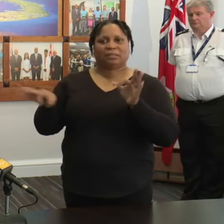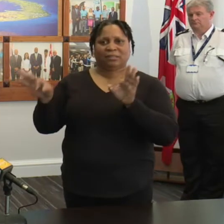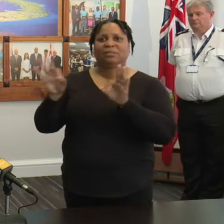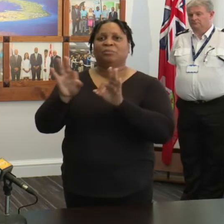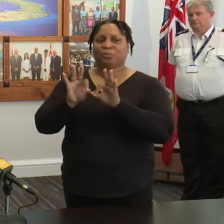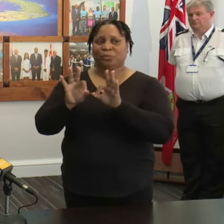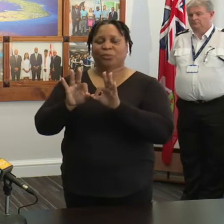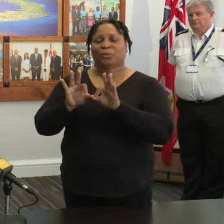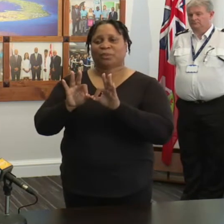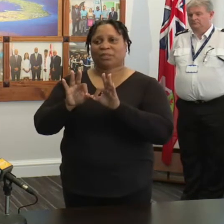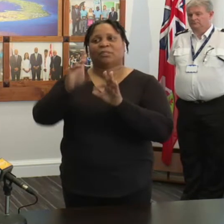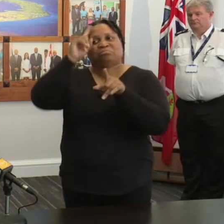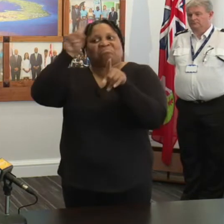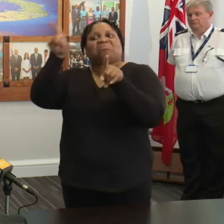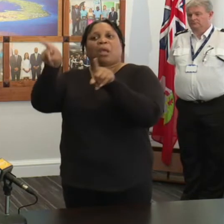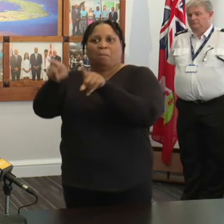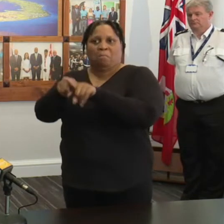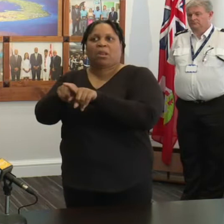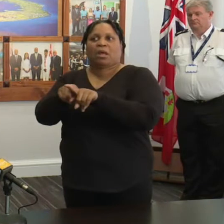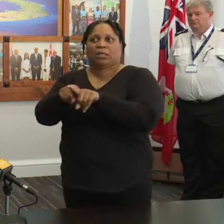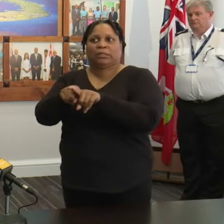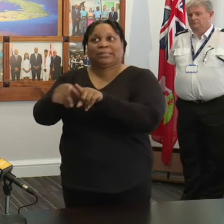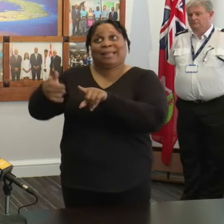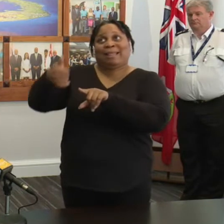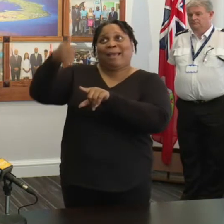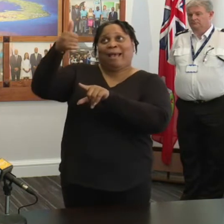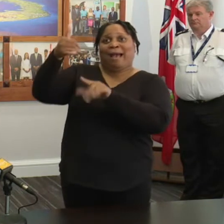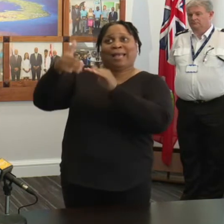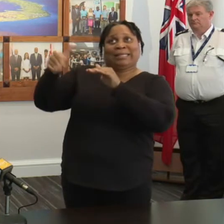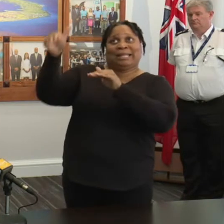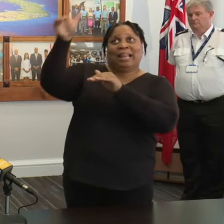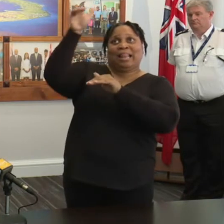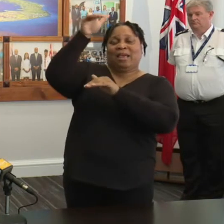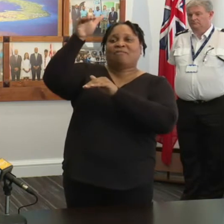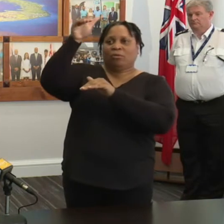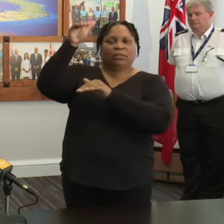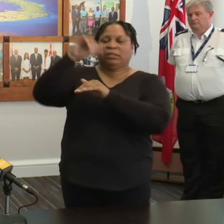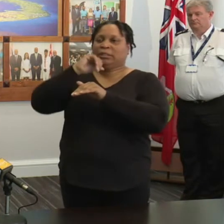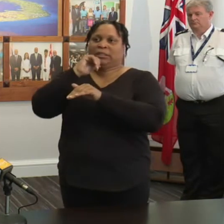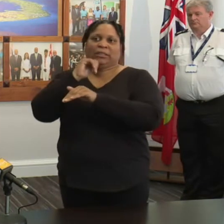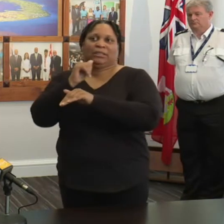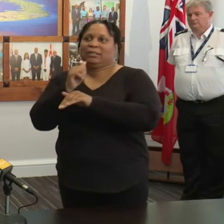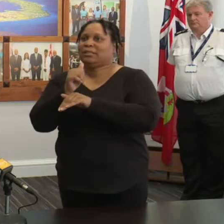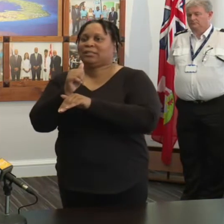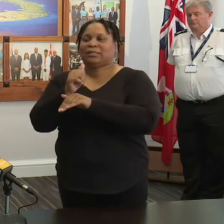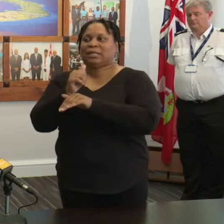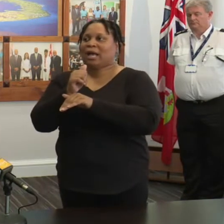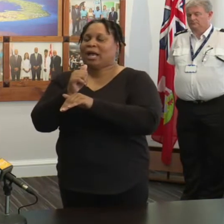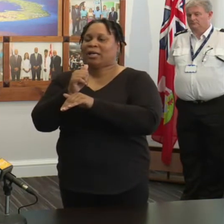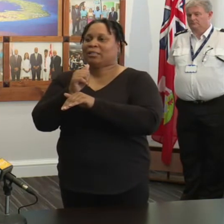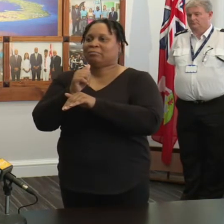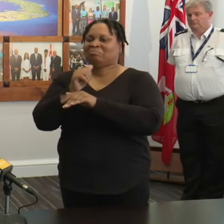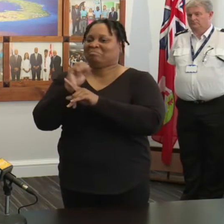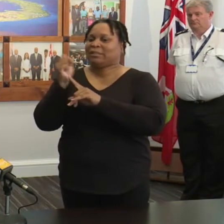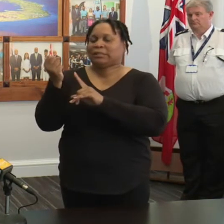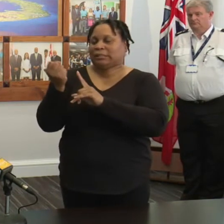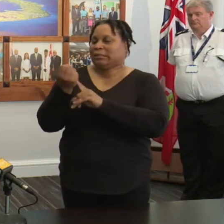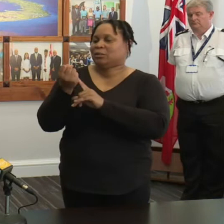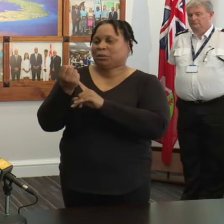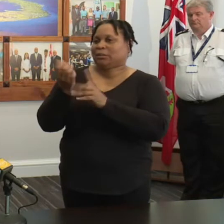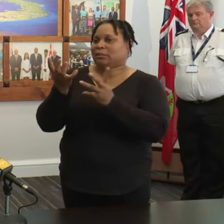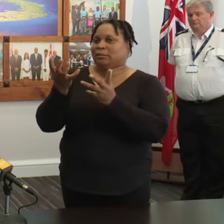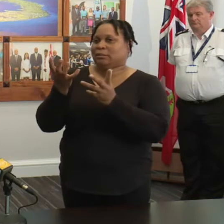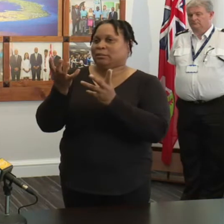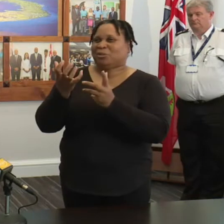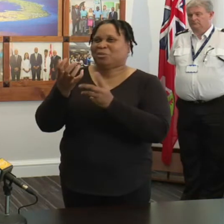important that compliance is at the highest level. This is not a situation that we want to